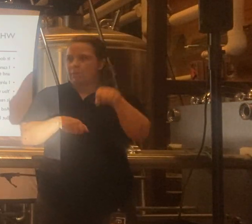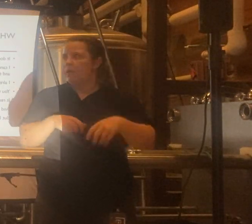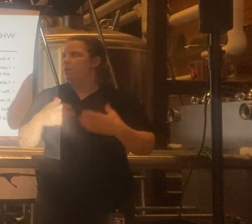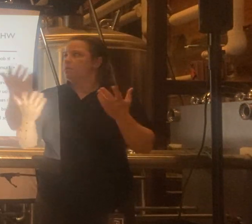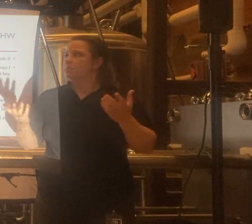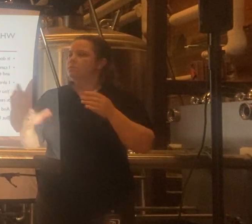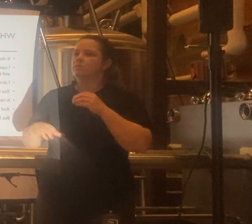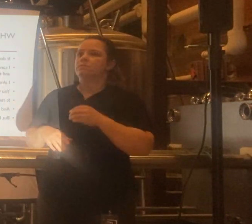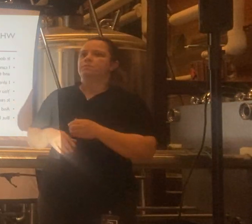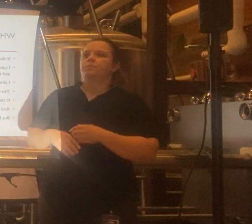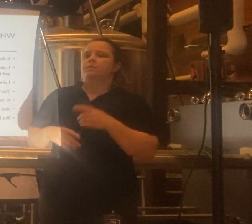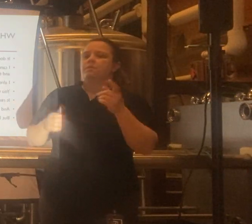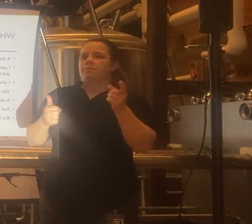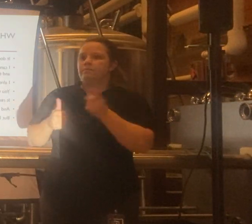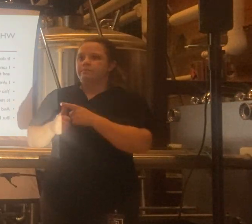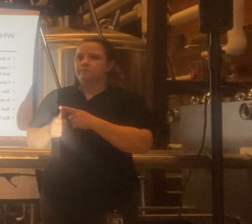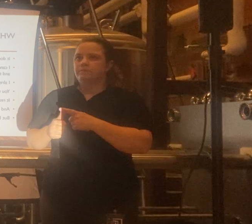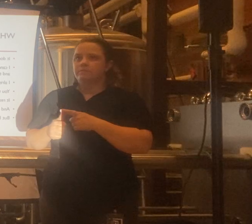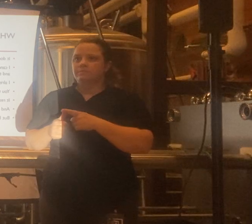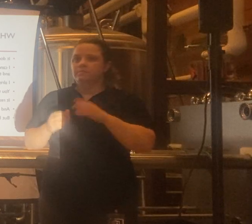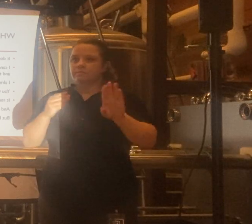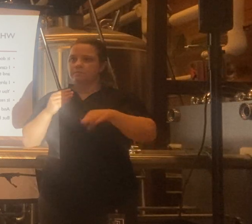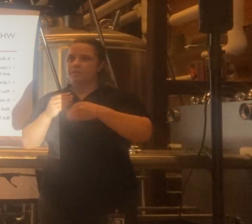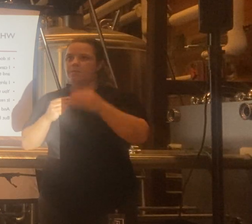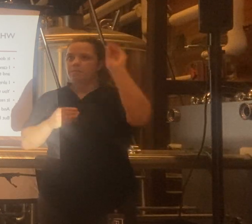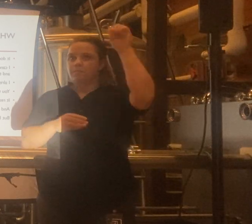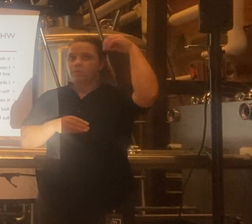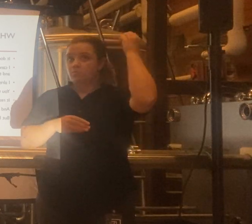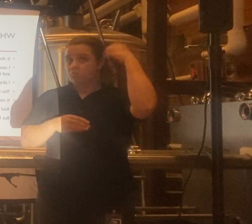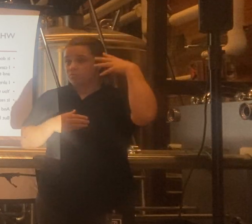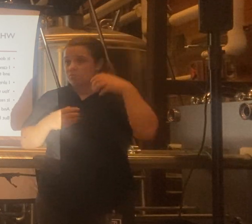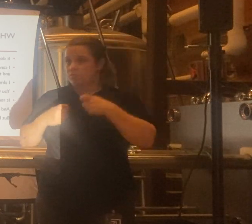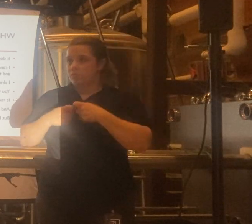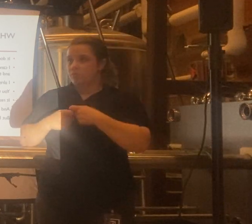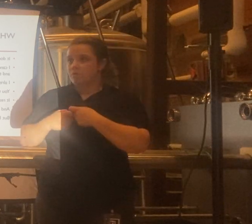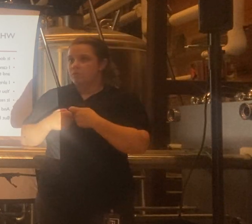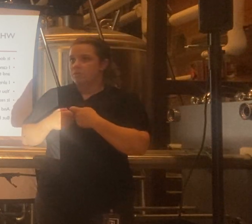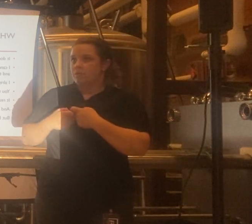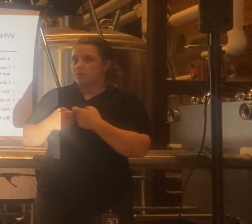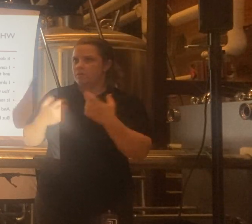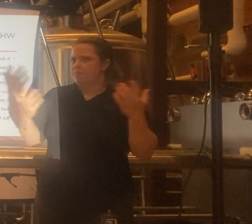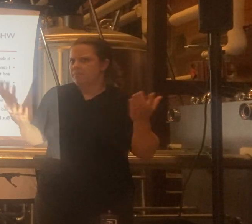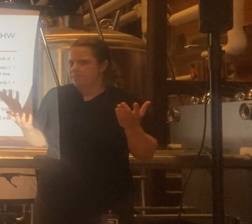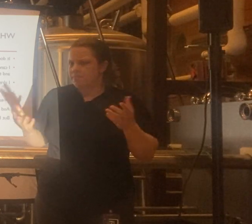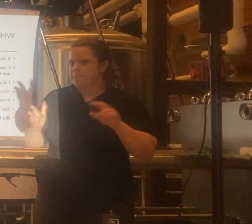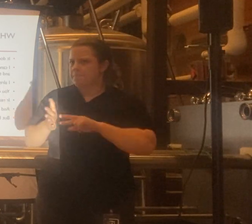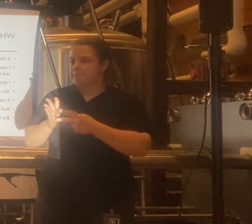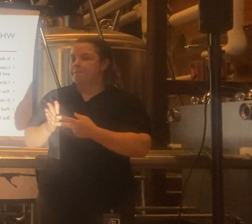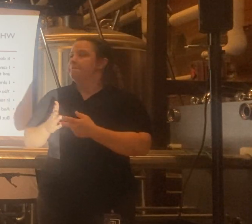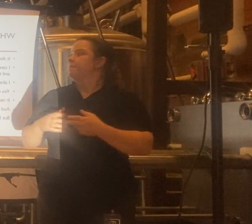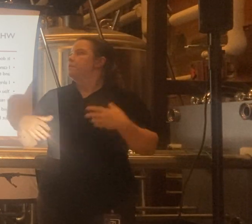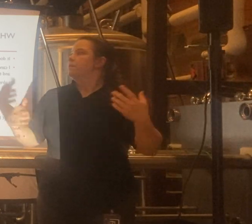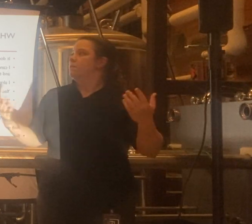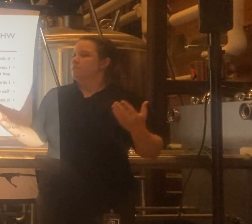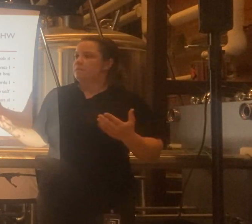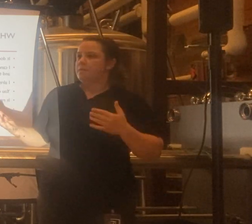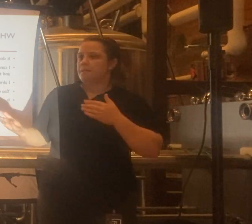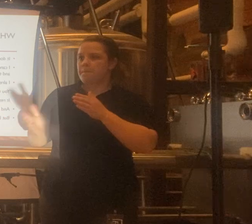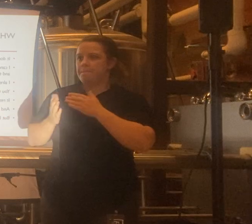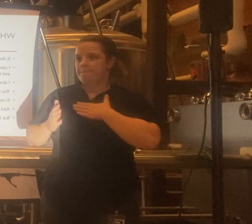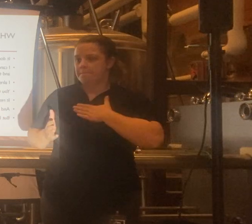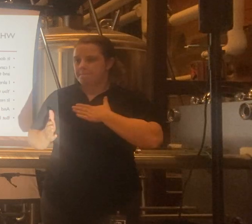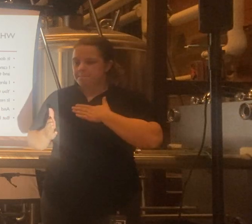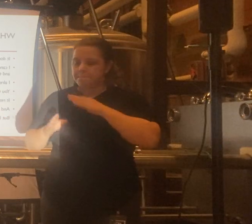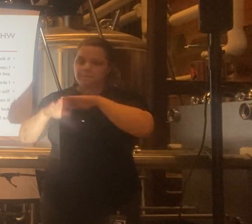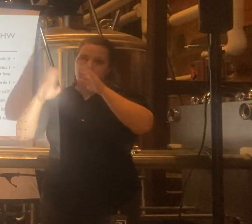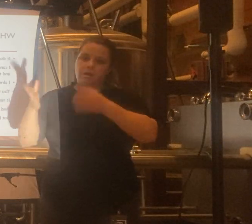solar? That means it doesn't run my whole house. My house hits the wrong way. South is over here, which is where you want your roof to sit. And my house hits this